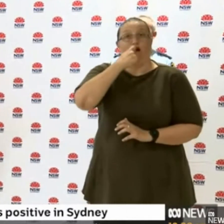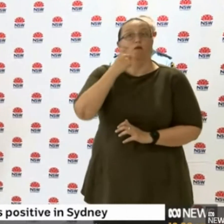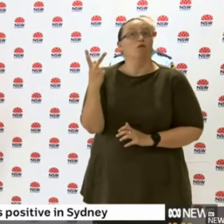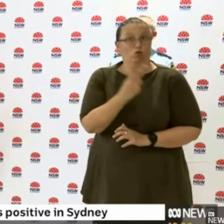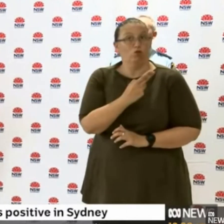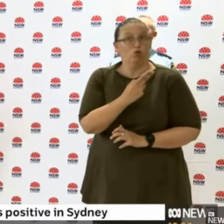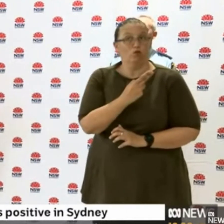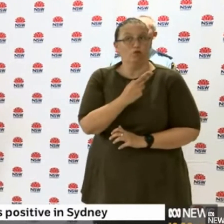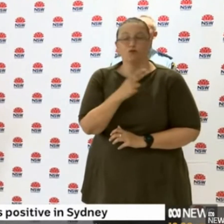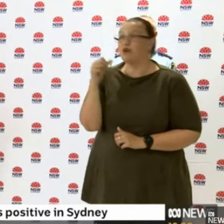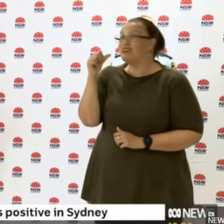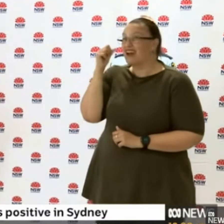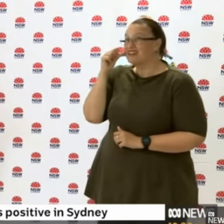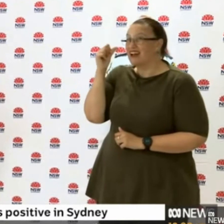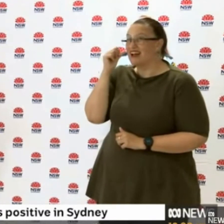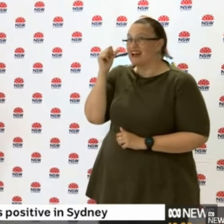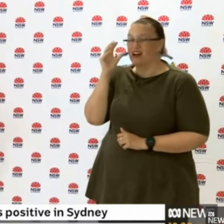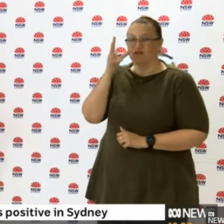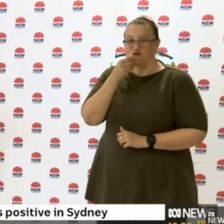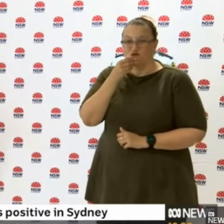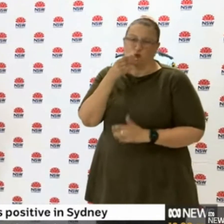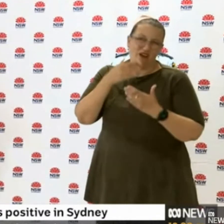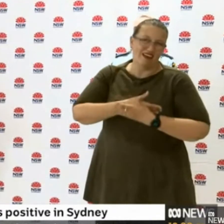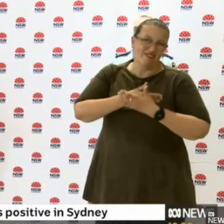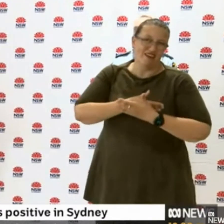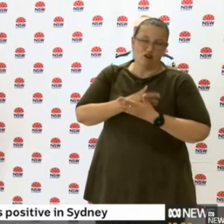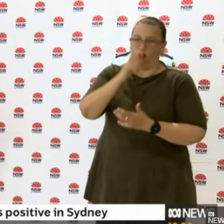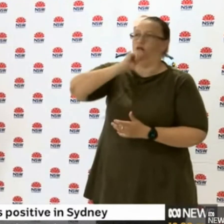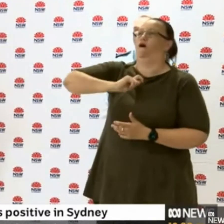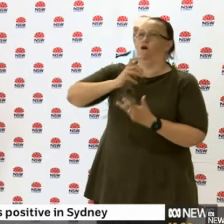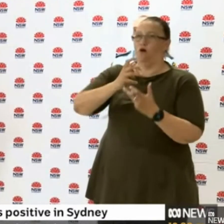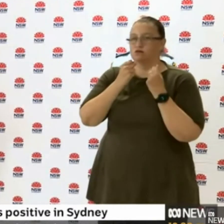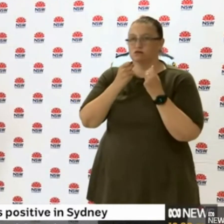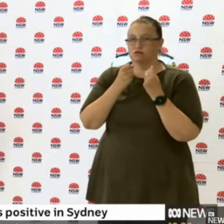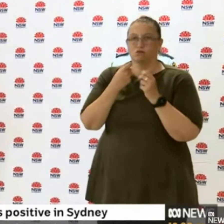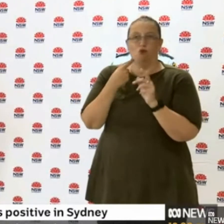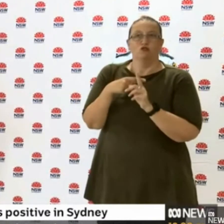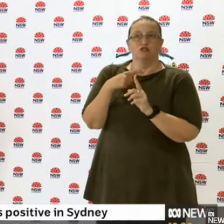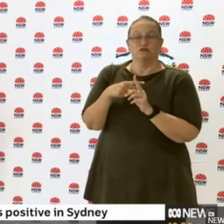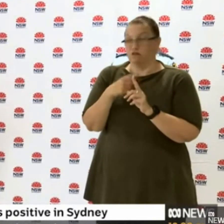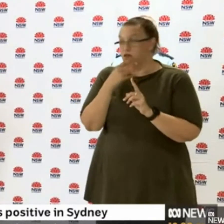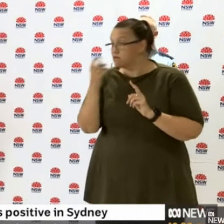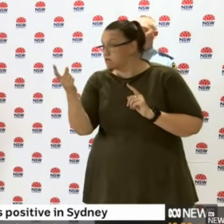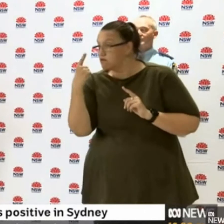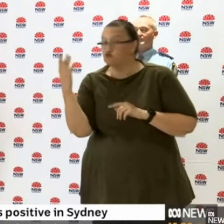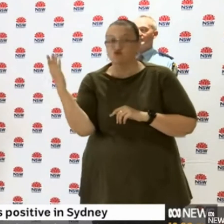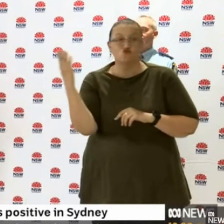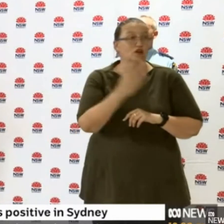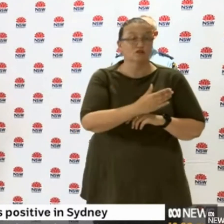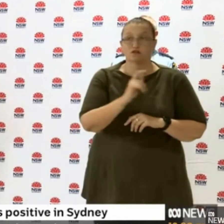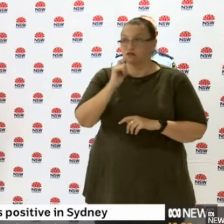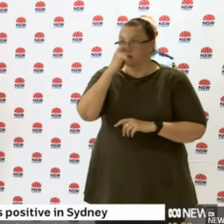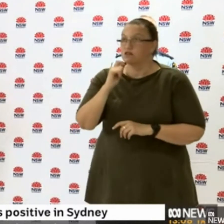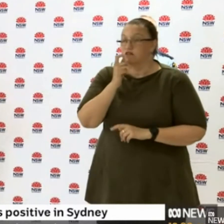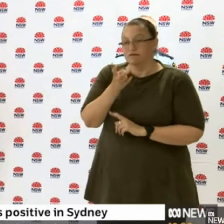in yesterday evening. Then thank you very much to the individual. We arranged testing of the individual, and